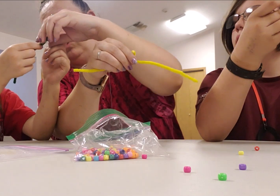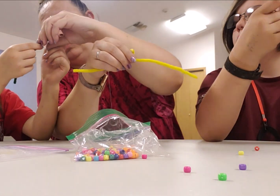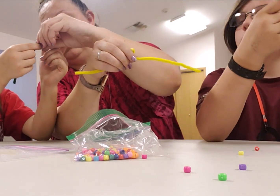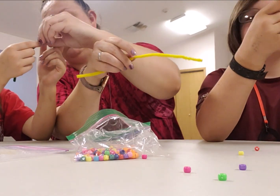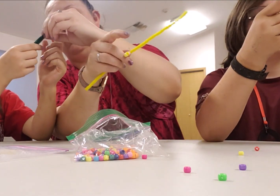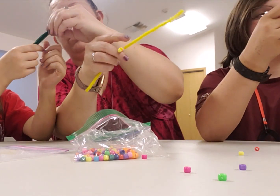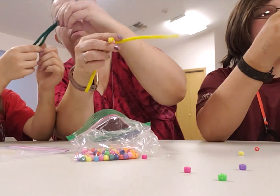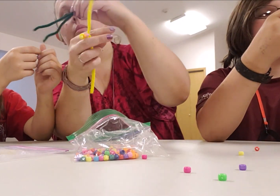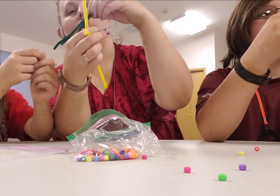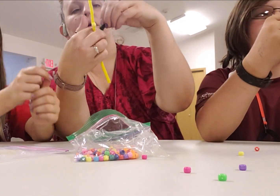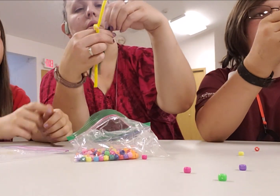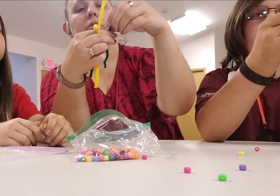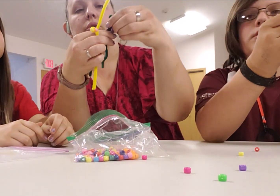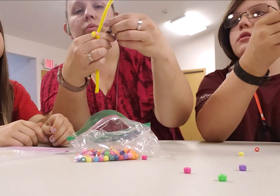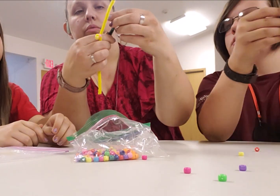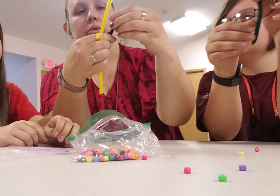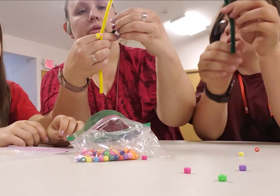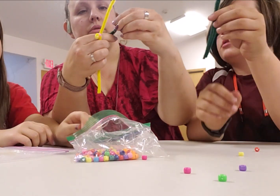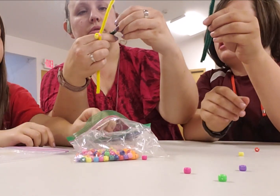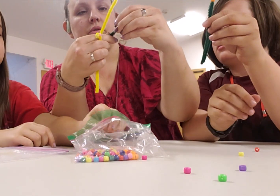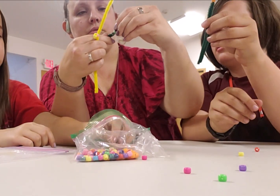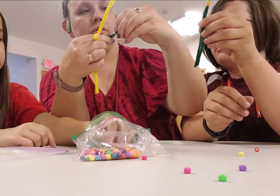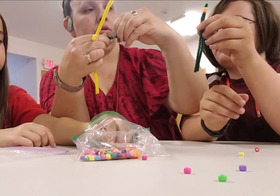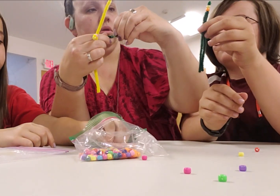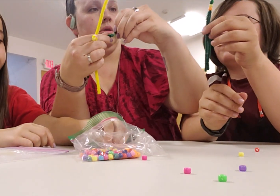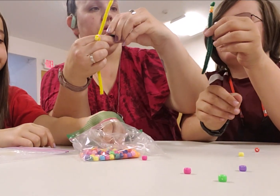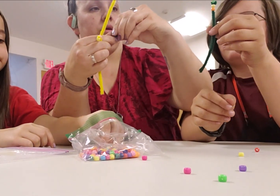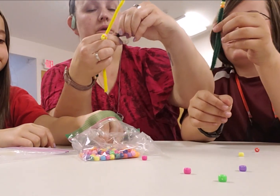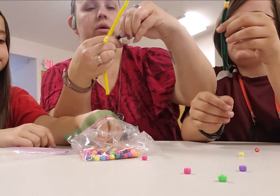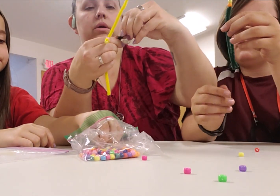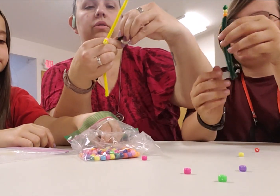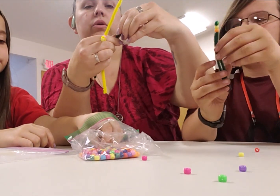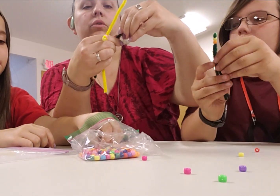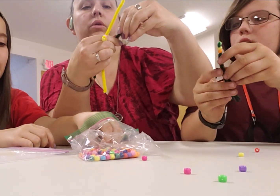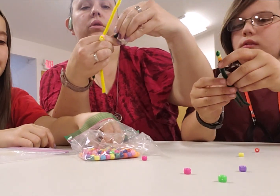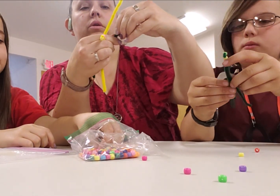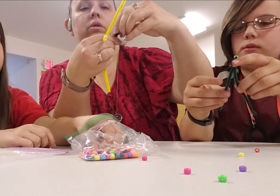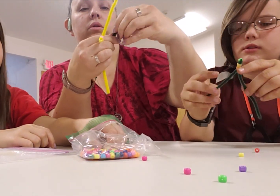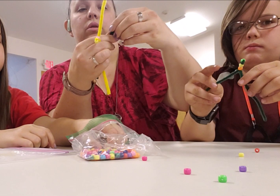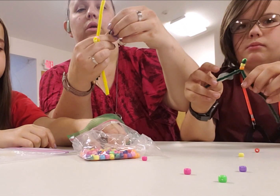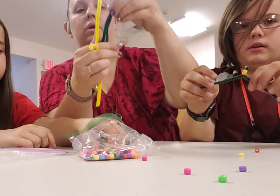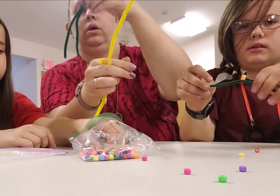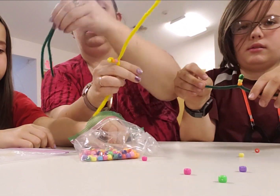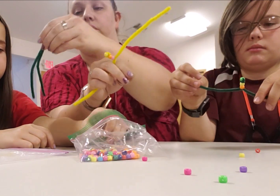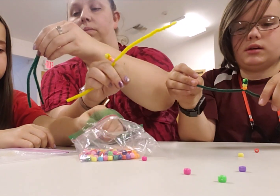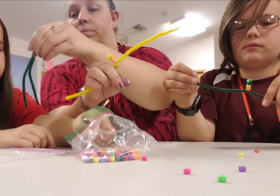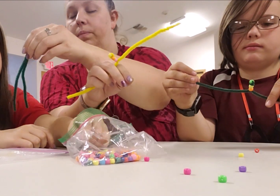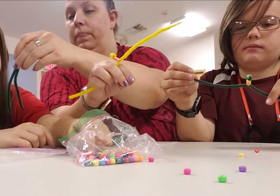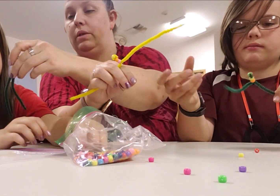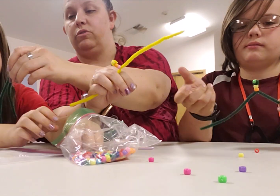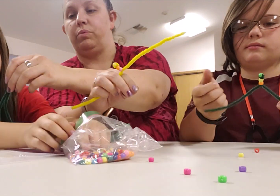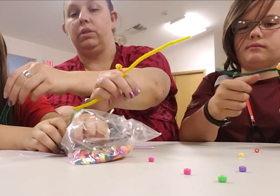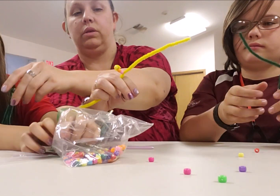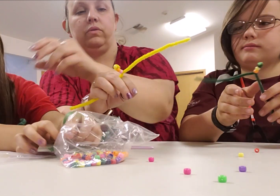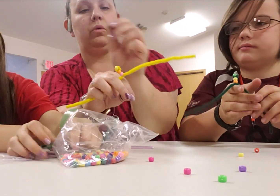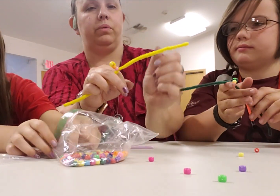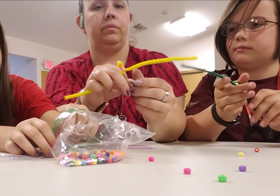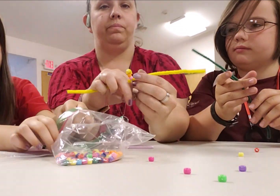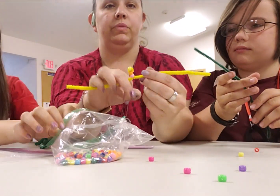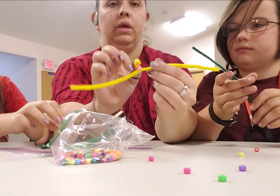Just run them. So No. is this long enough? Yeah, I think you're good. Really spread. Here you go. Now spread these open.